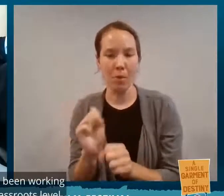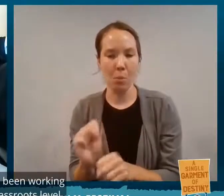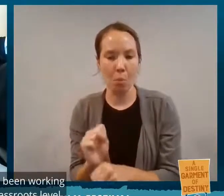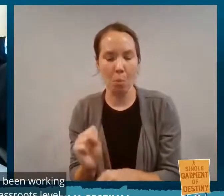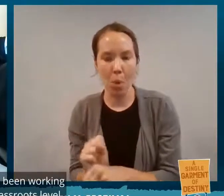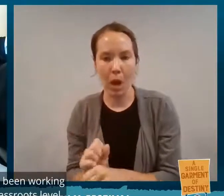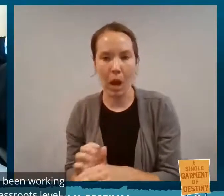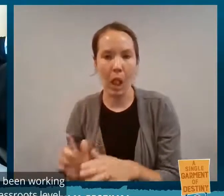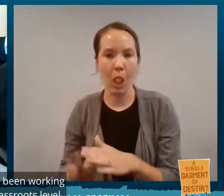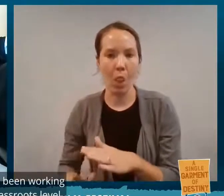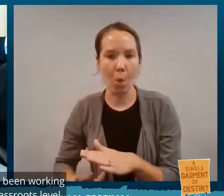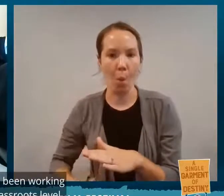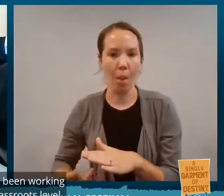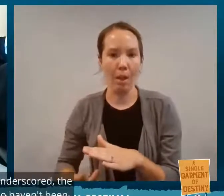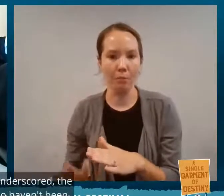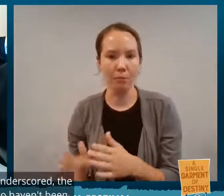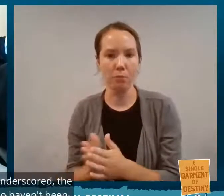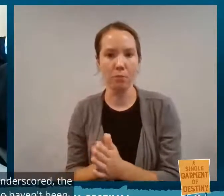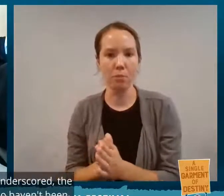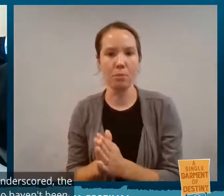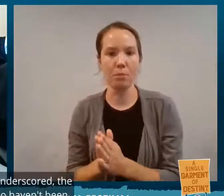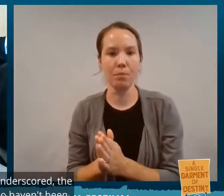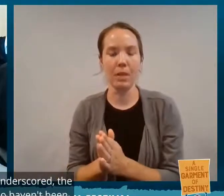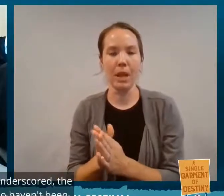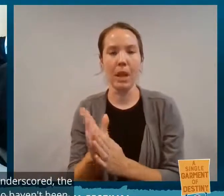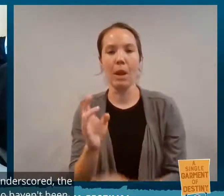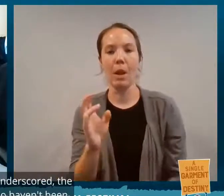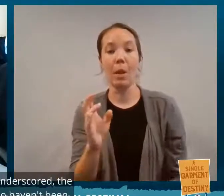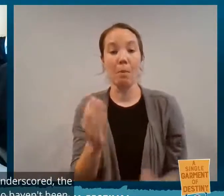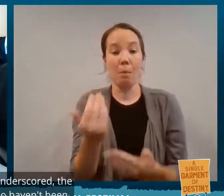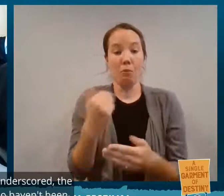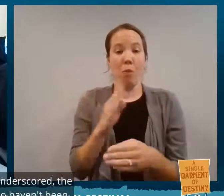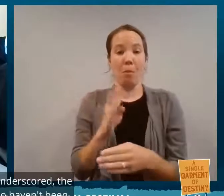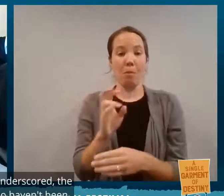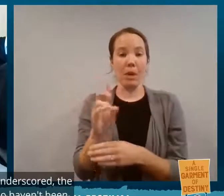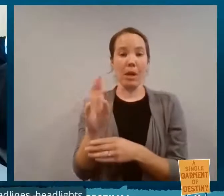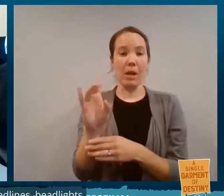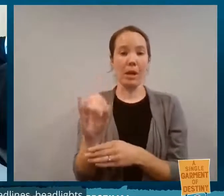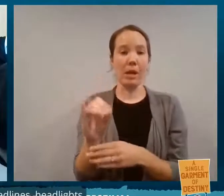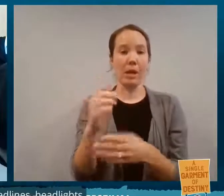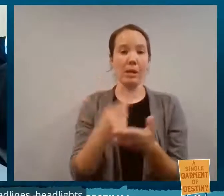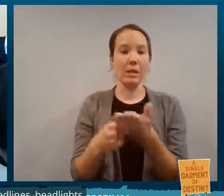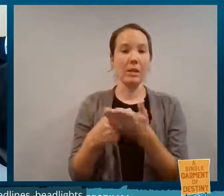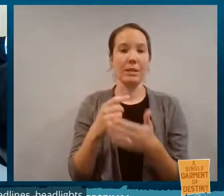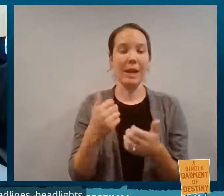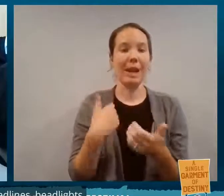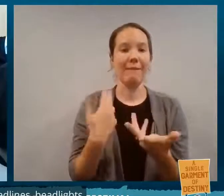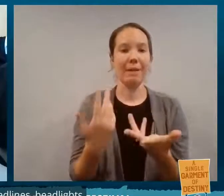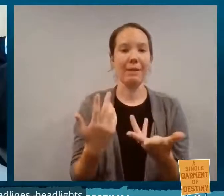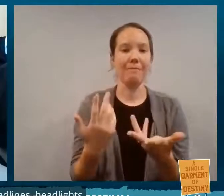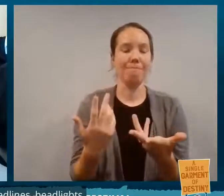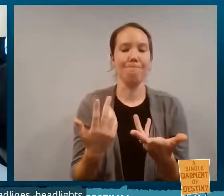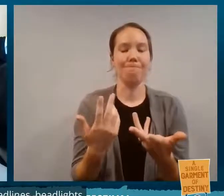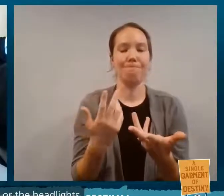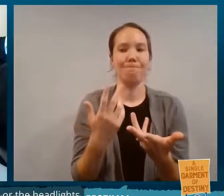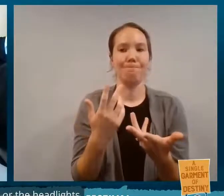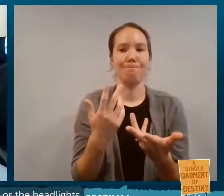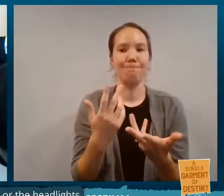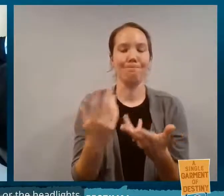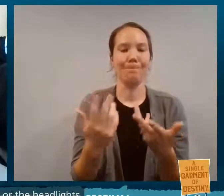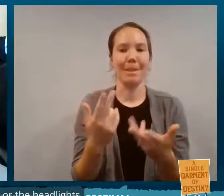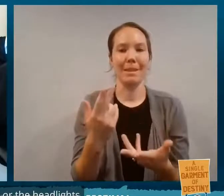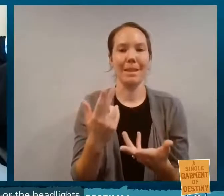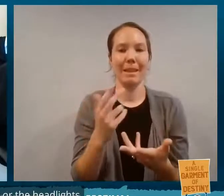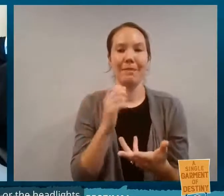at the grassroots level, as Brandi underscored, the people who haven't been, having the headlines.